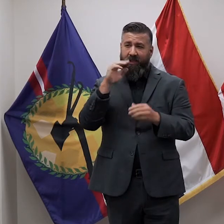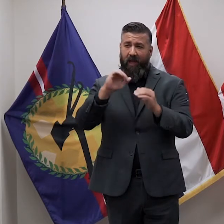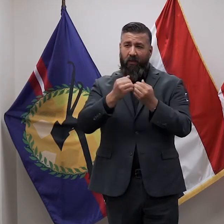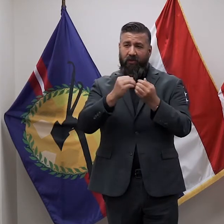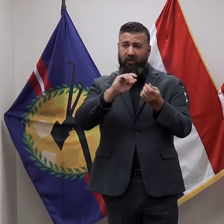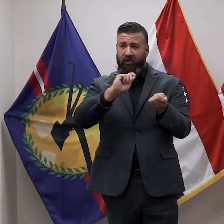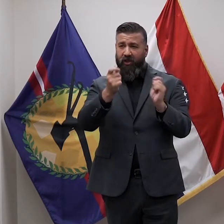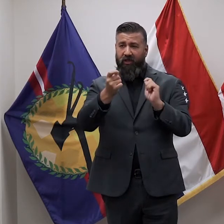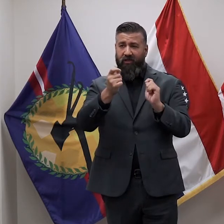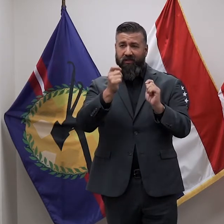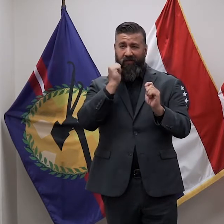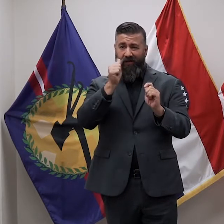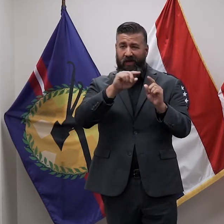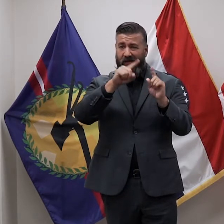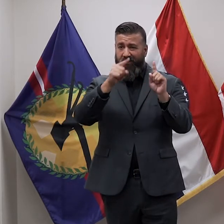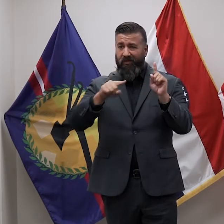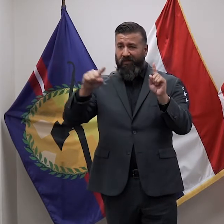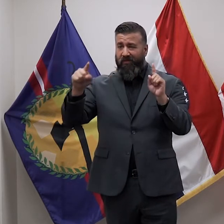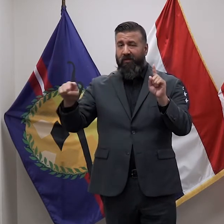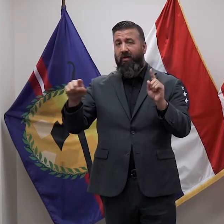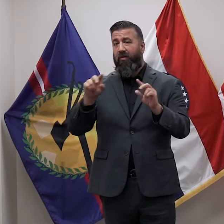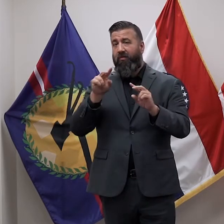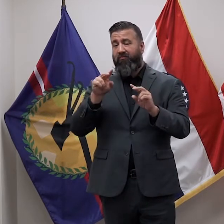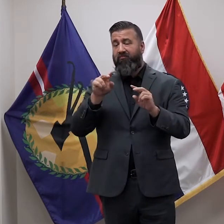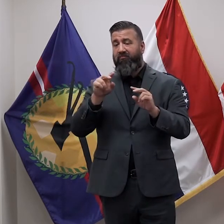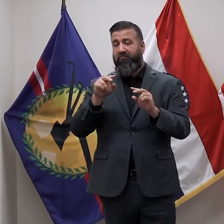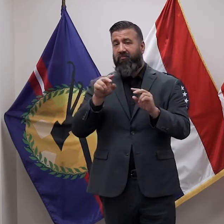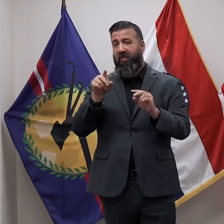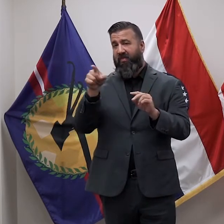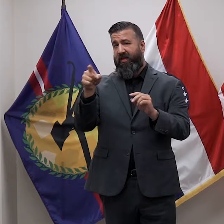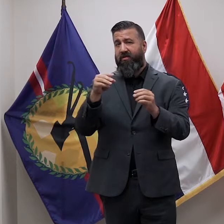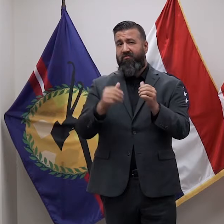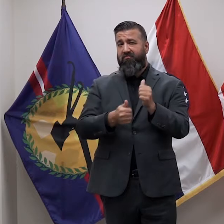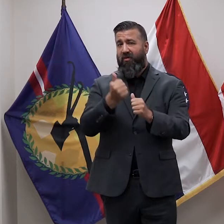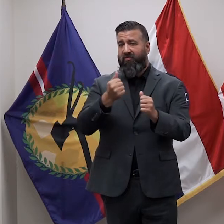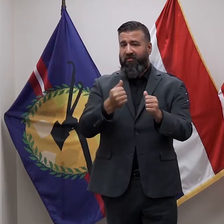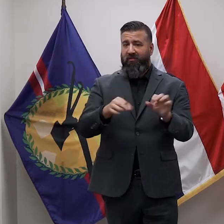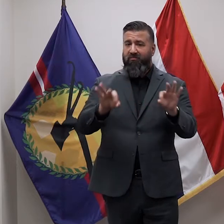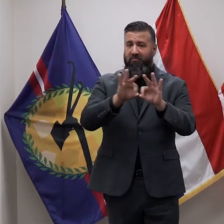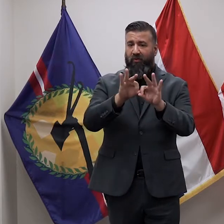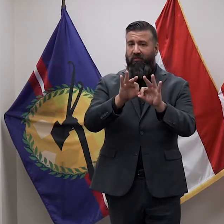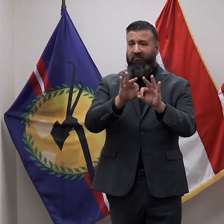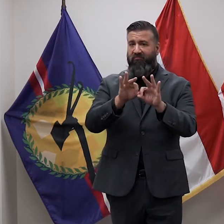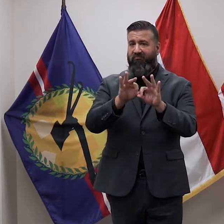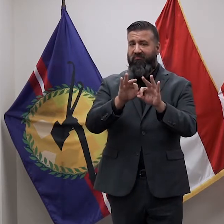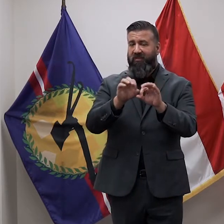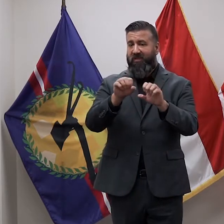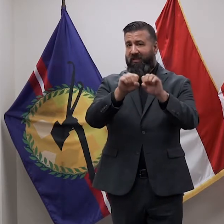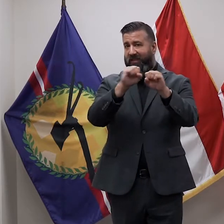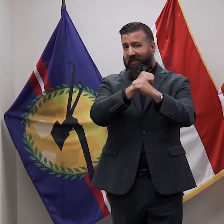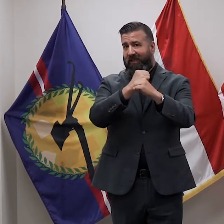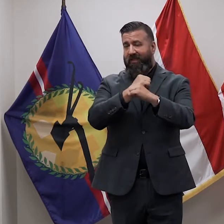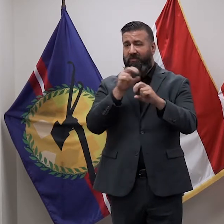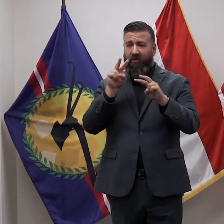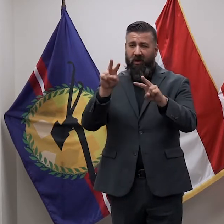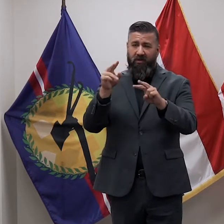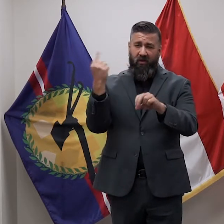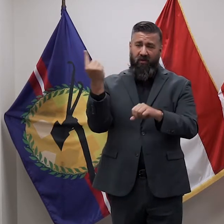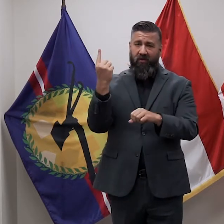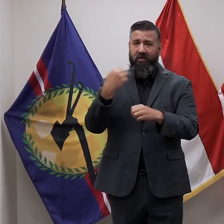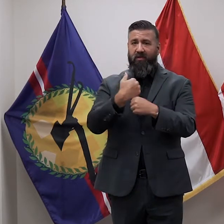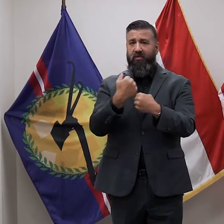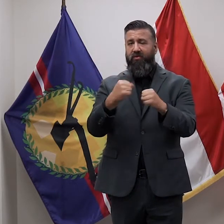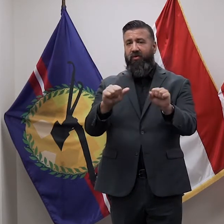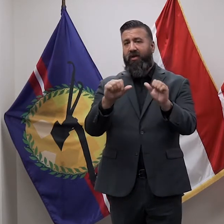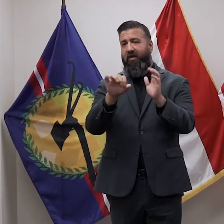over time. We do look at a lot of other things too, but these are some of the most relevant statistics that we watch all the time to try to identify what the